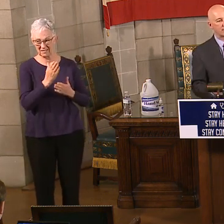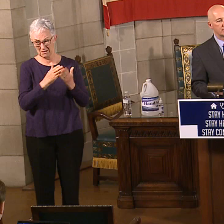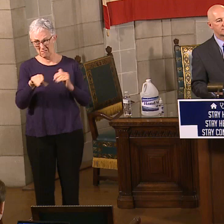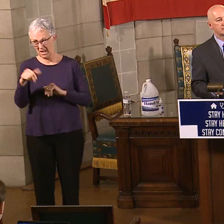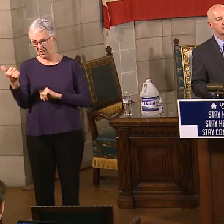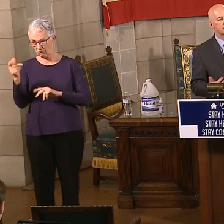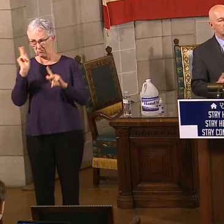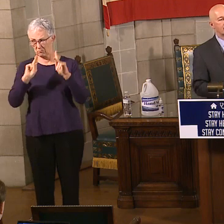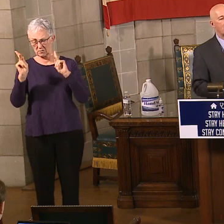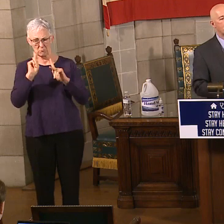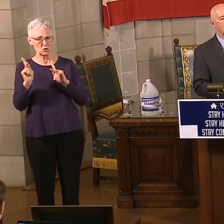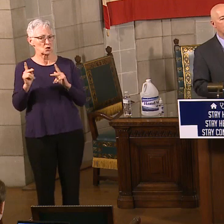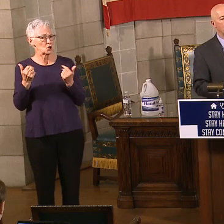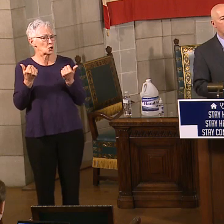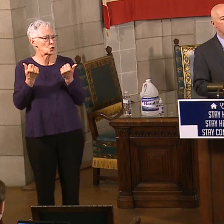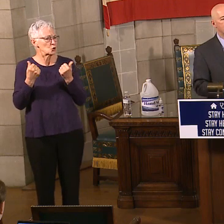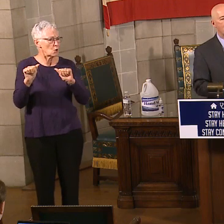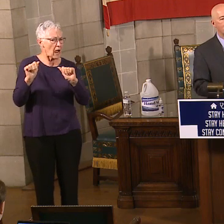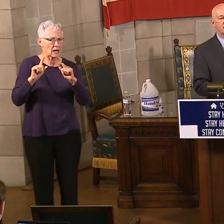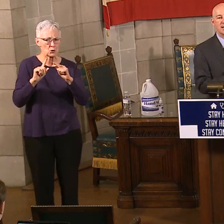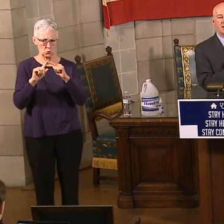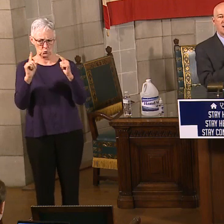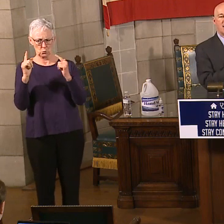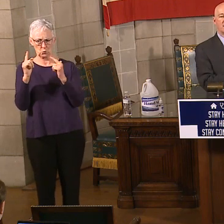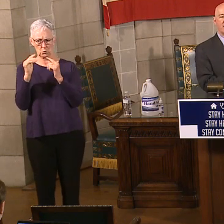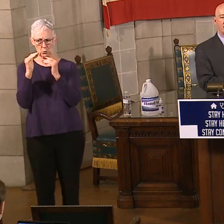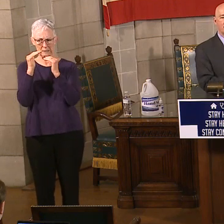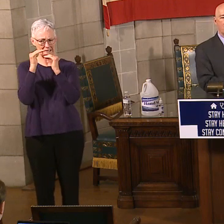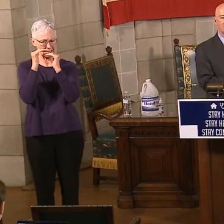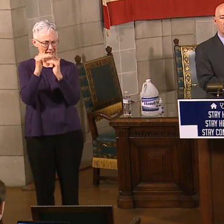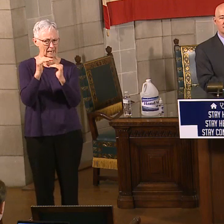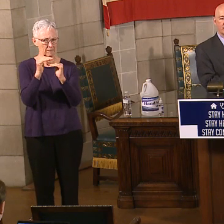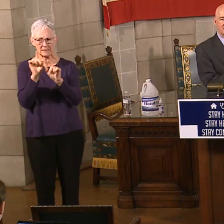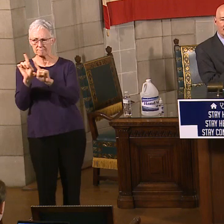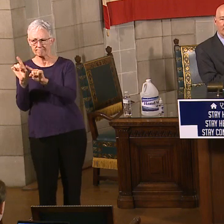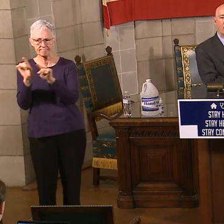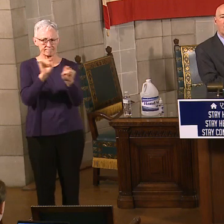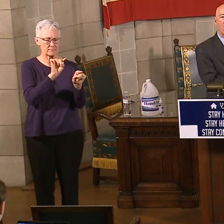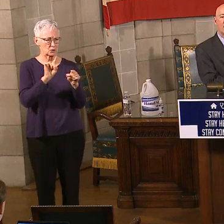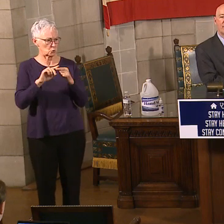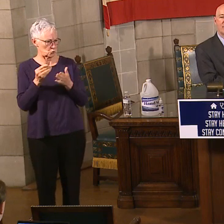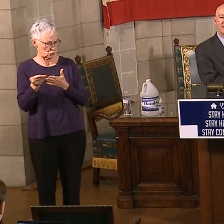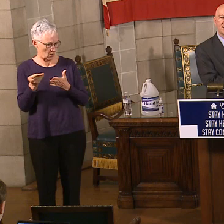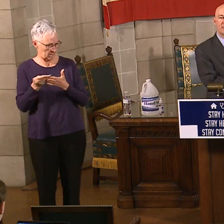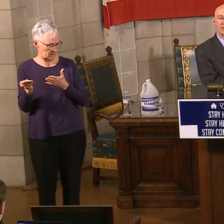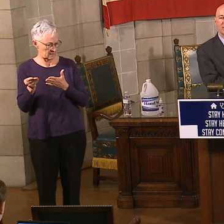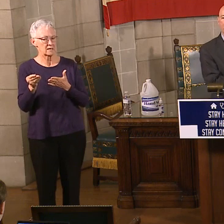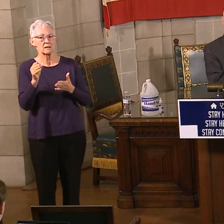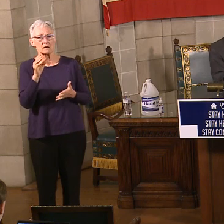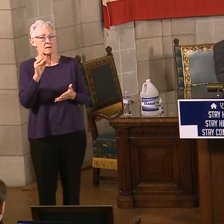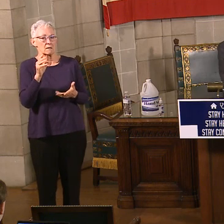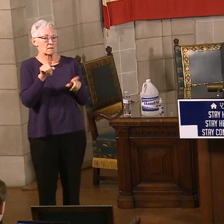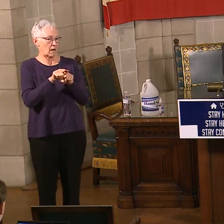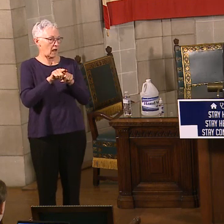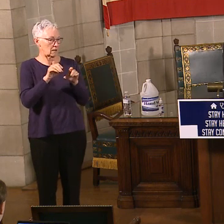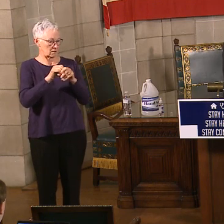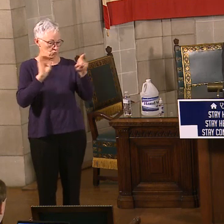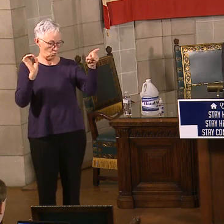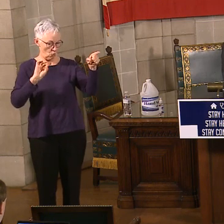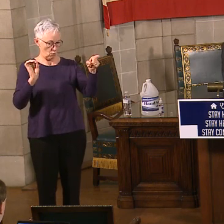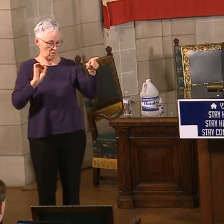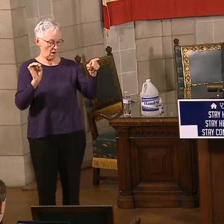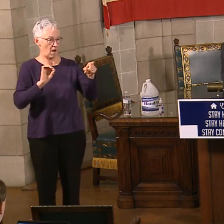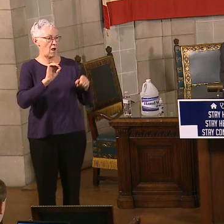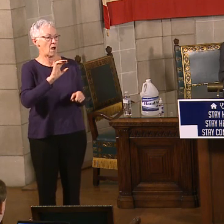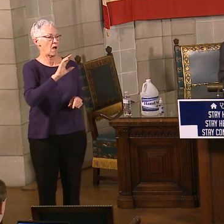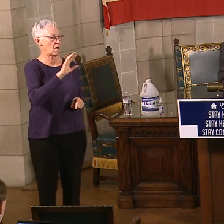part as far as limiting how people are shopping. A lot of the big box stores, for example, in Omaha over the weekend implemented new procedures to be able to limit how many